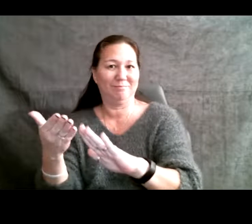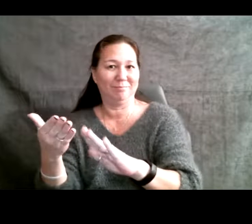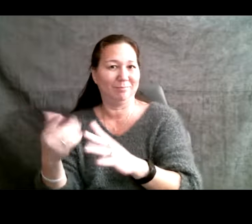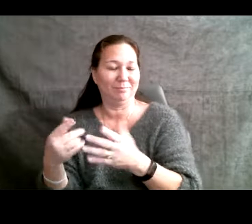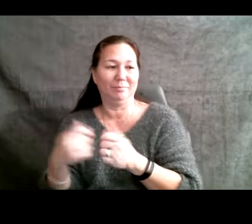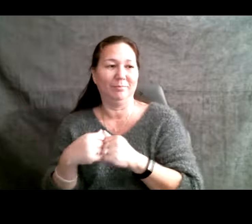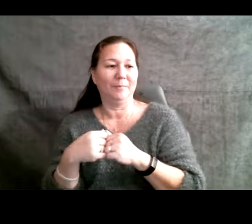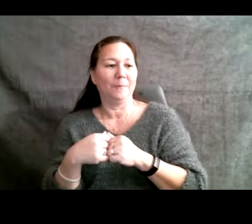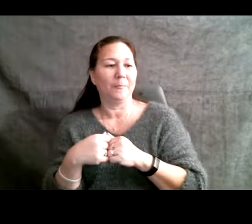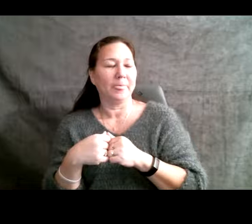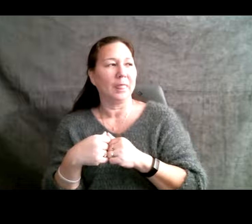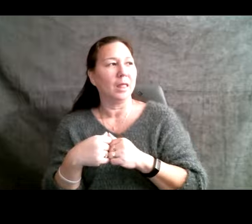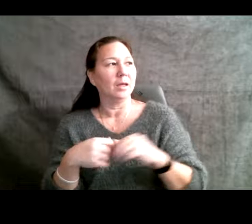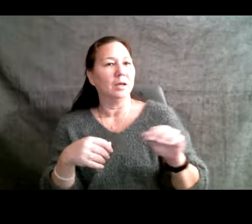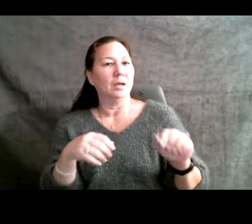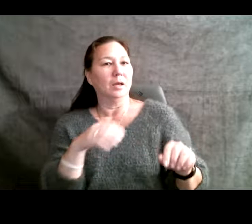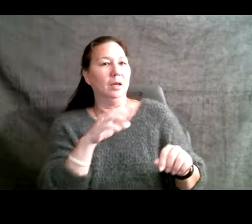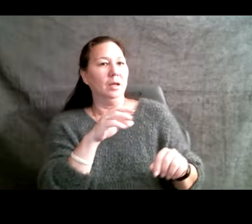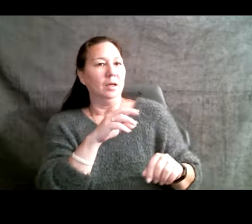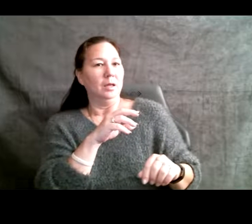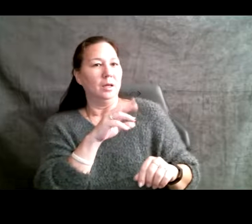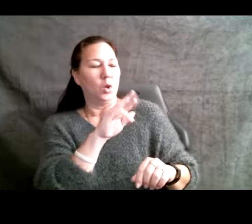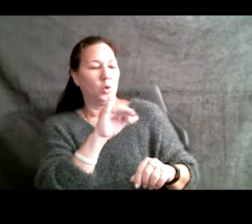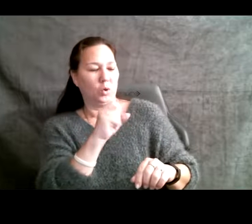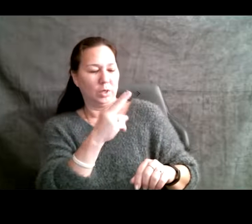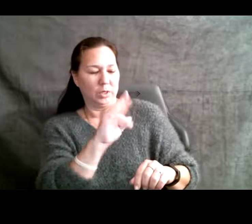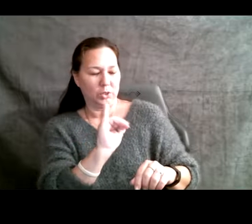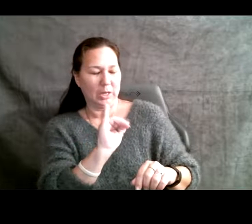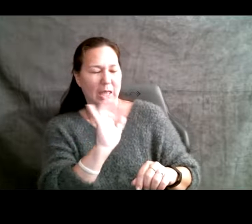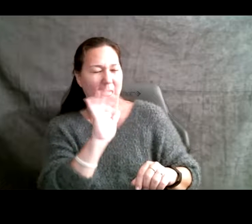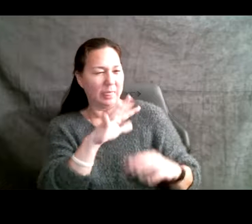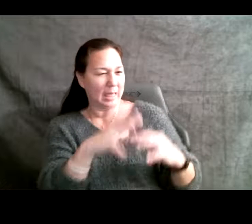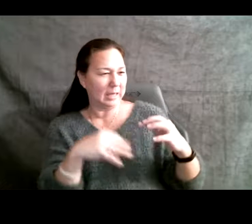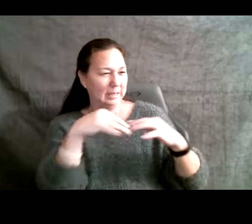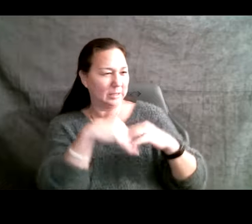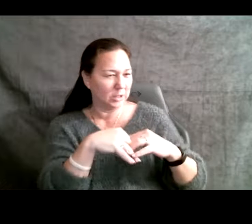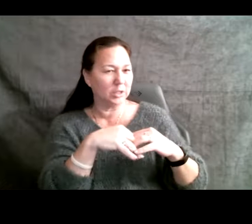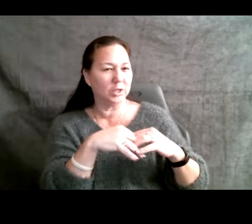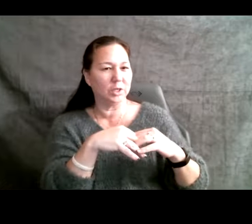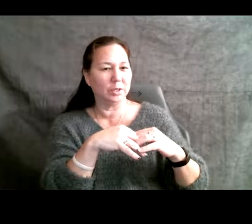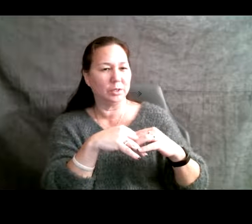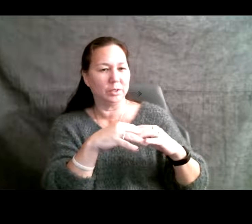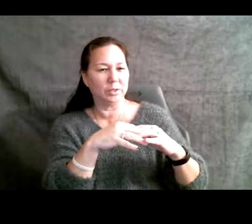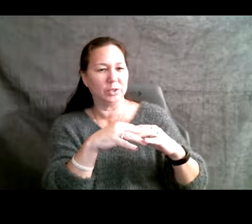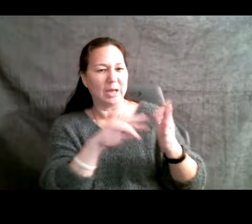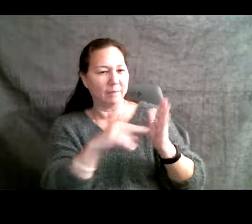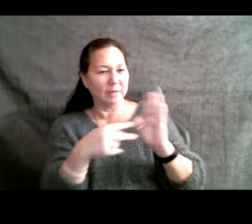indigenous is included in the EJ population definition through a circuitous route. And in